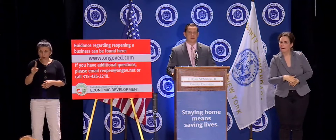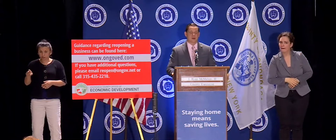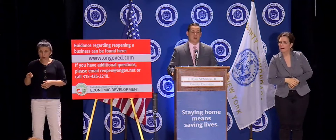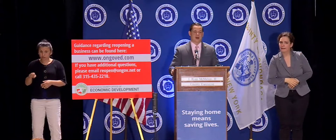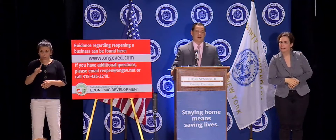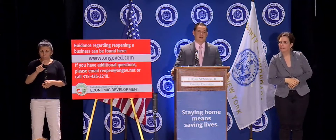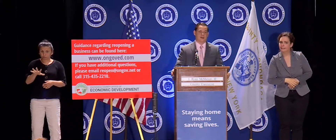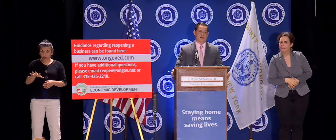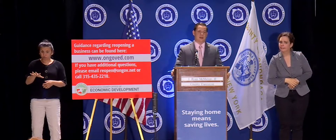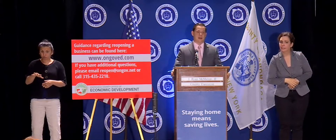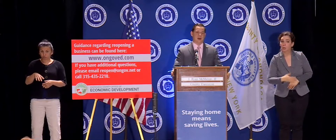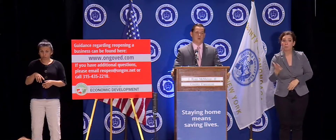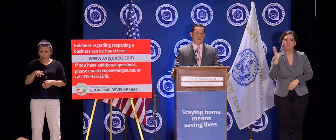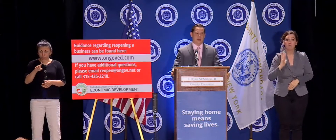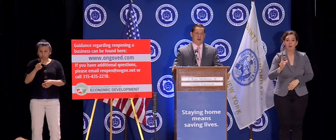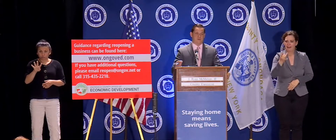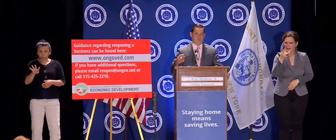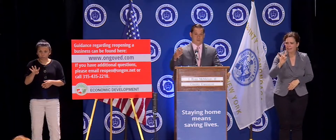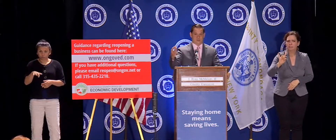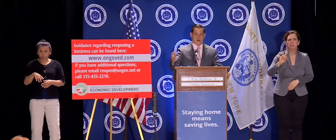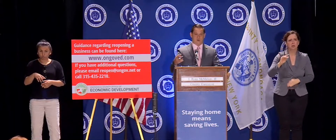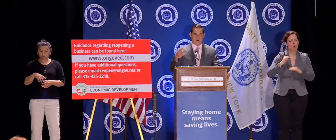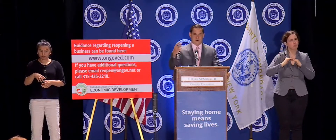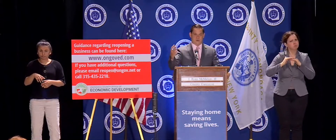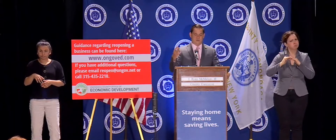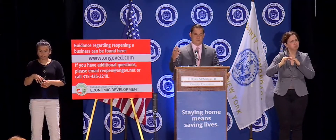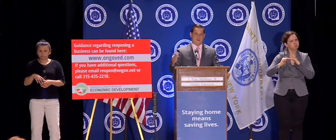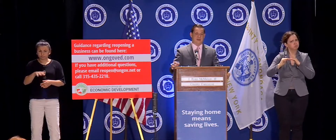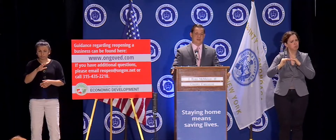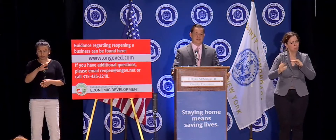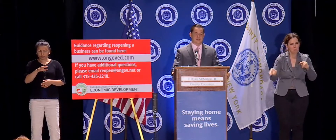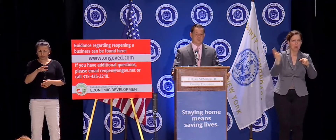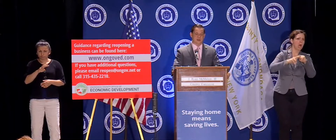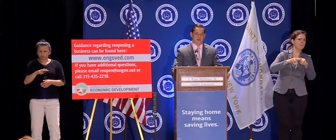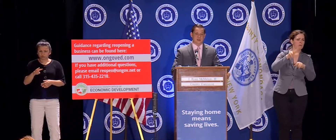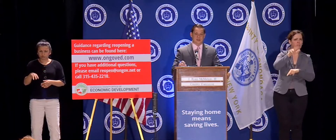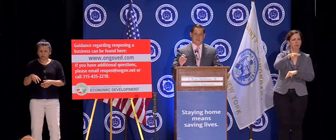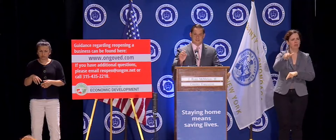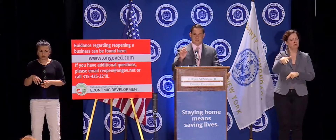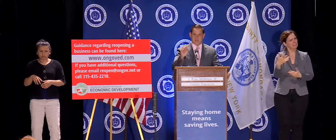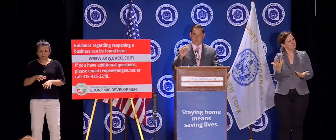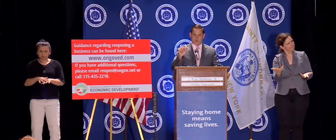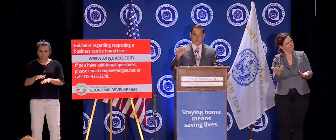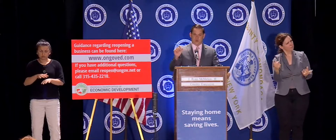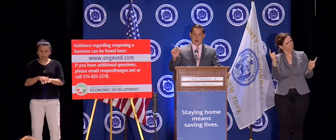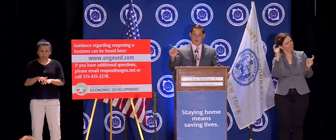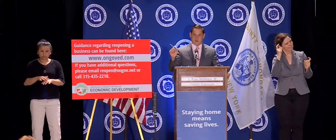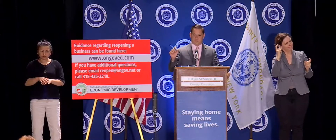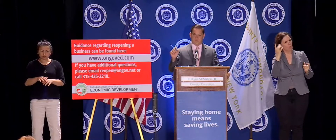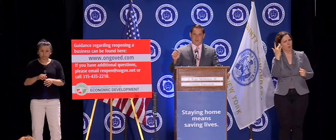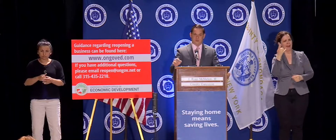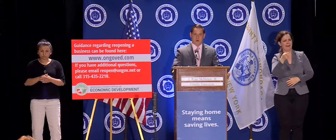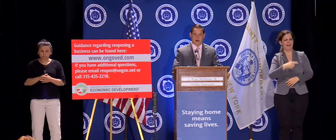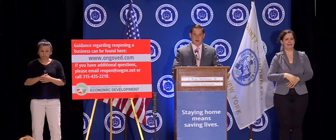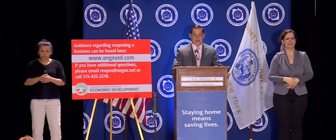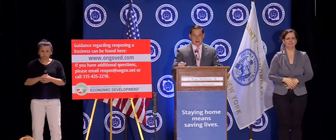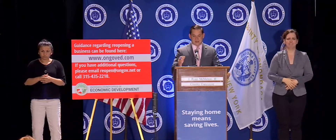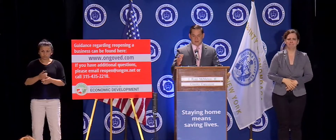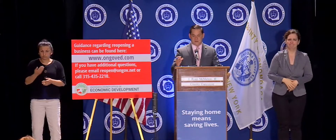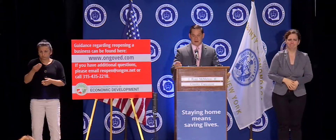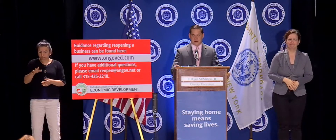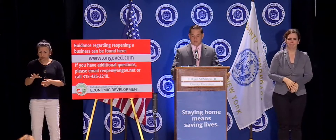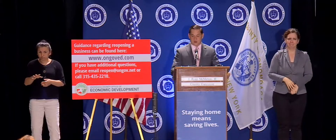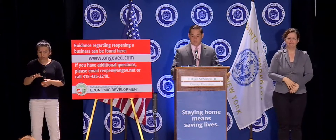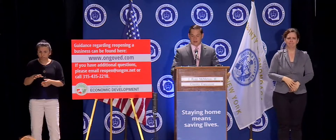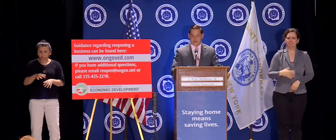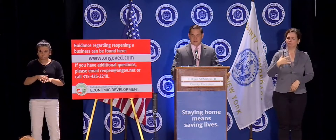digits. And now we have restart. I think we're 5 days into it. Is this the new trend for community spread? I think